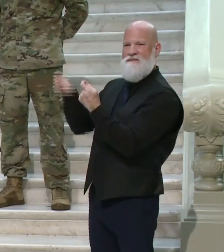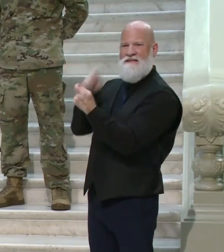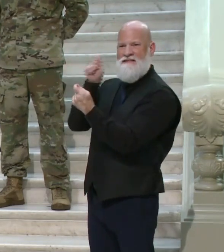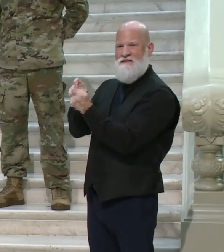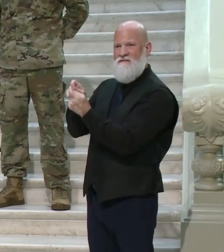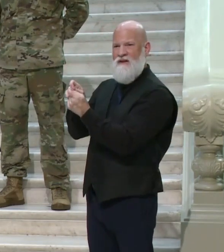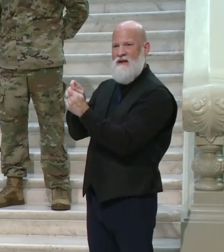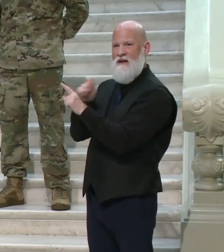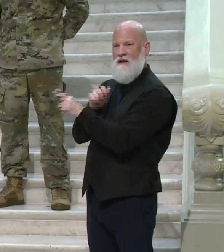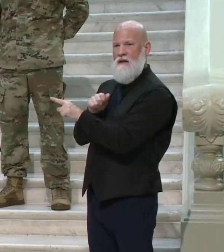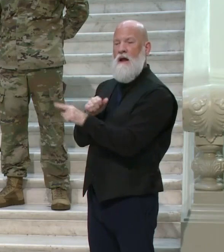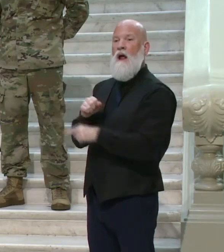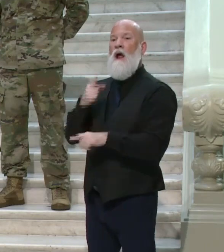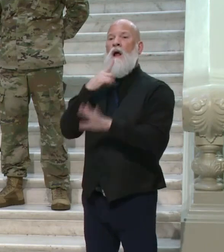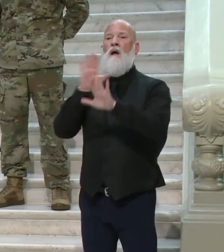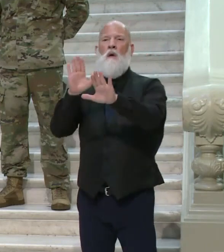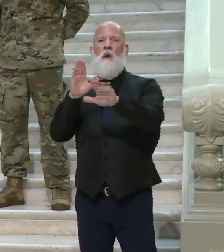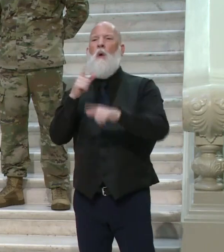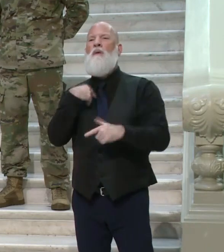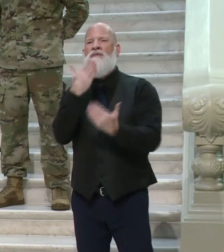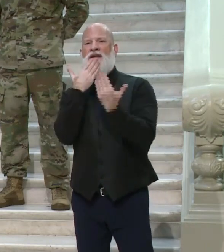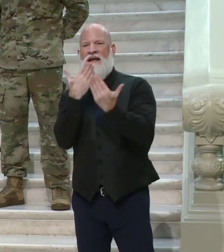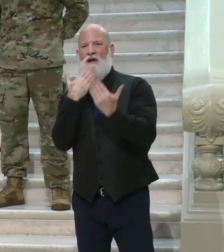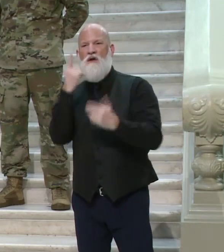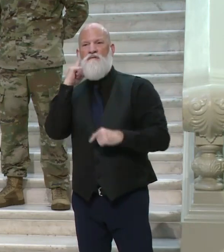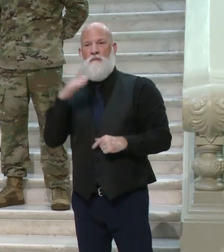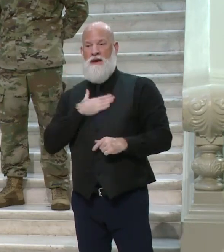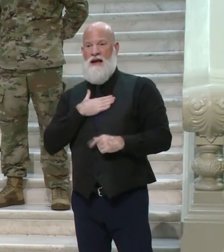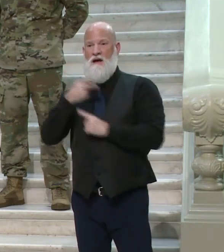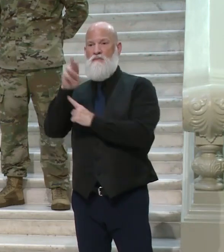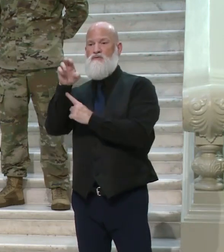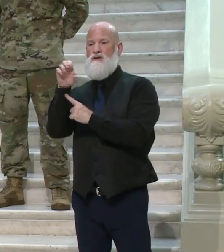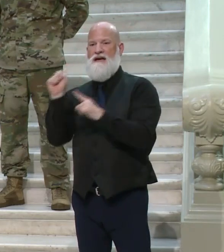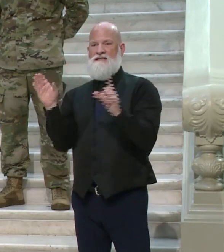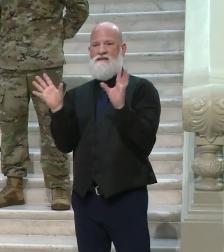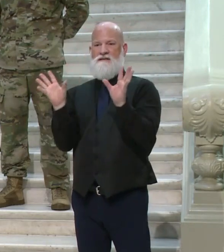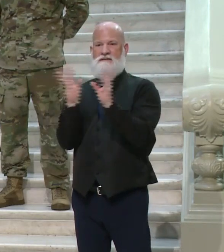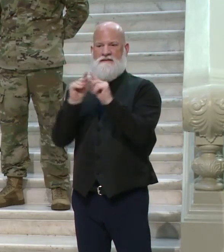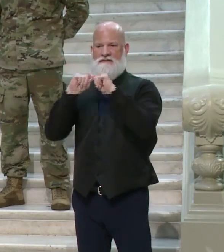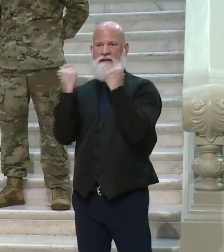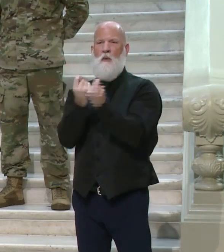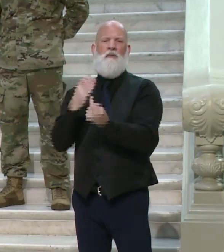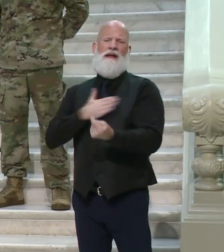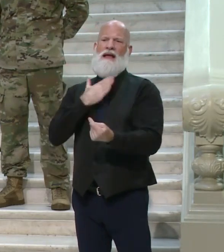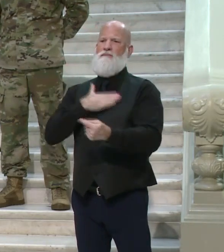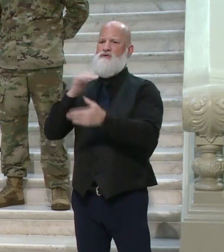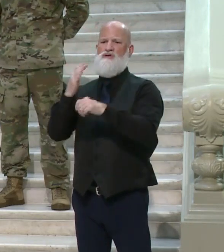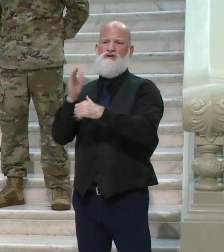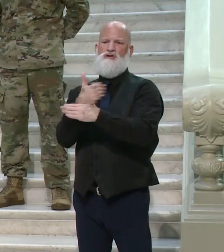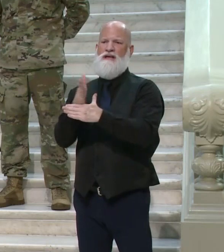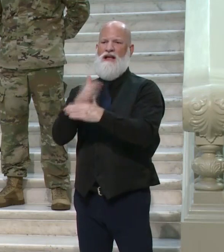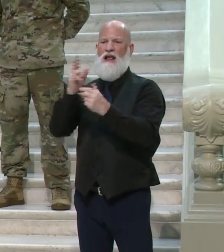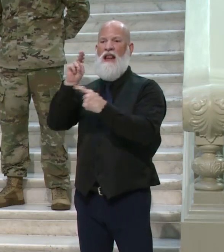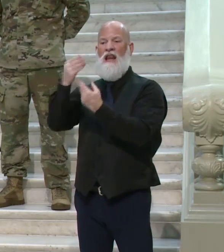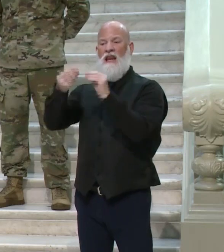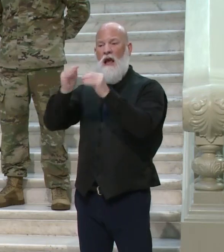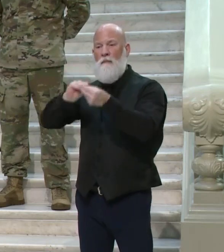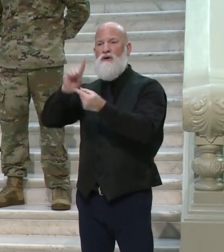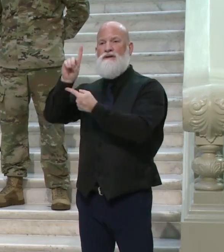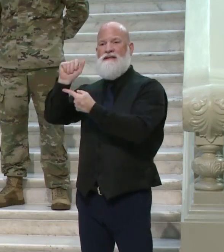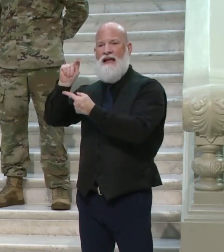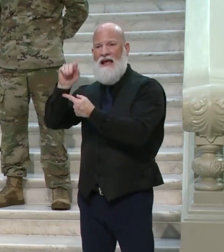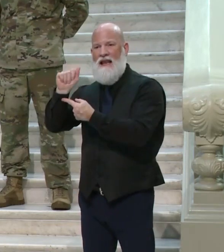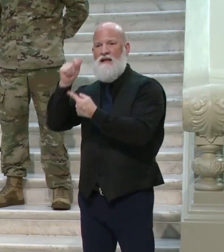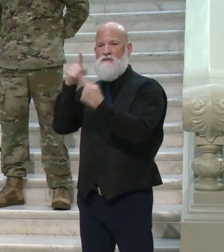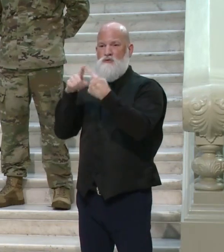to, I'll get my press team, we're glad to share all the numbers and the data that we have available that supports the decision. And, you